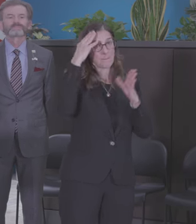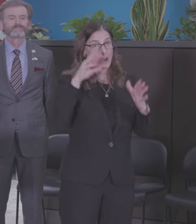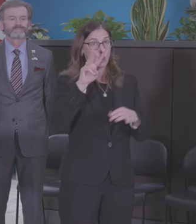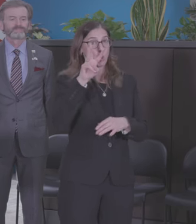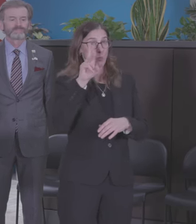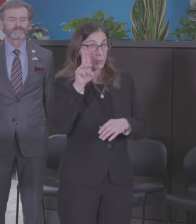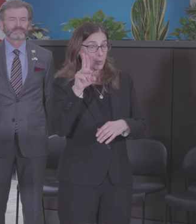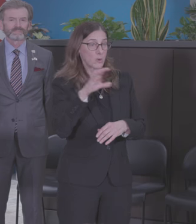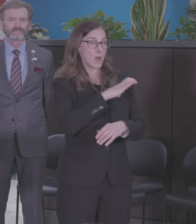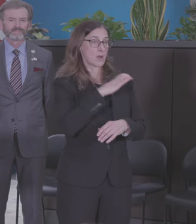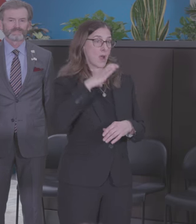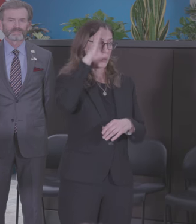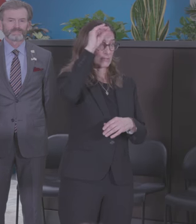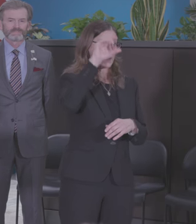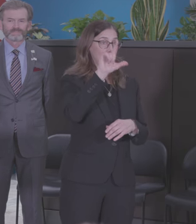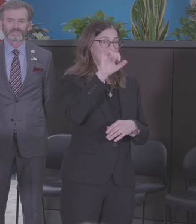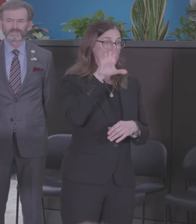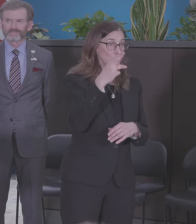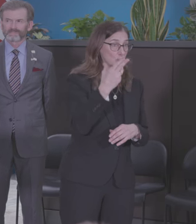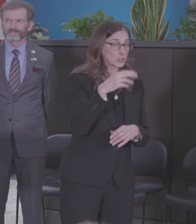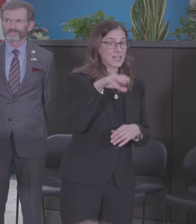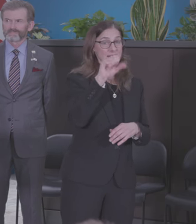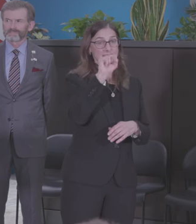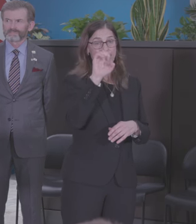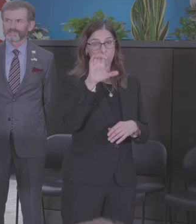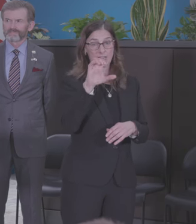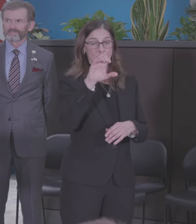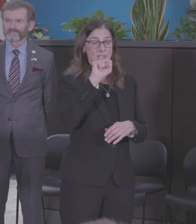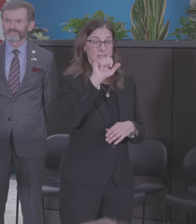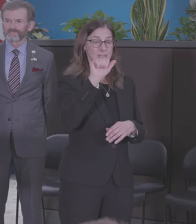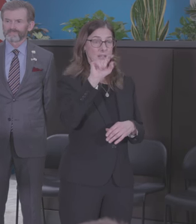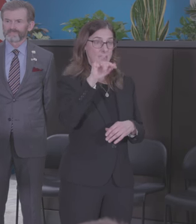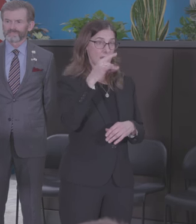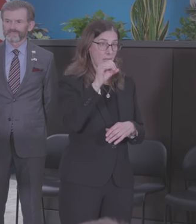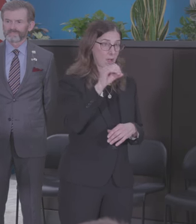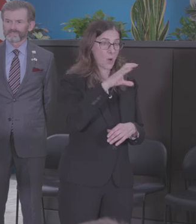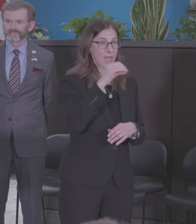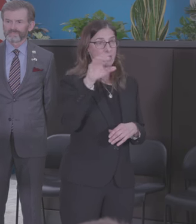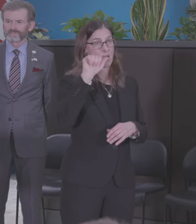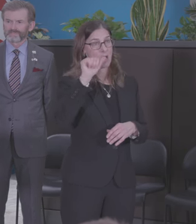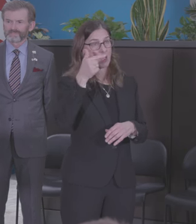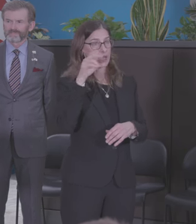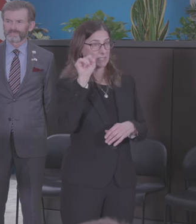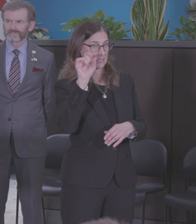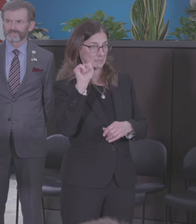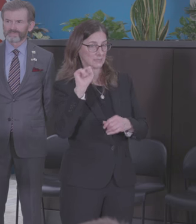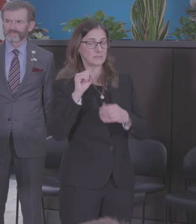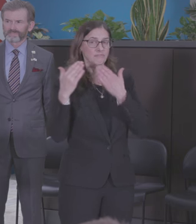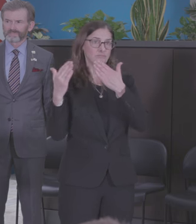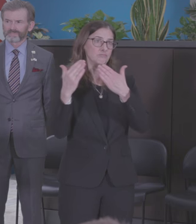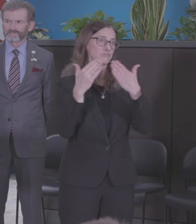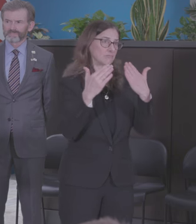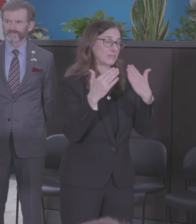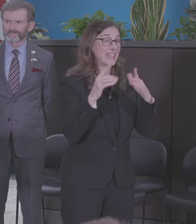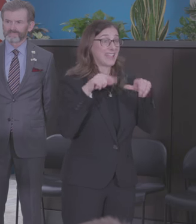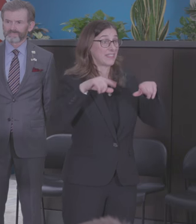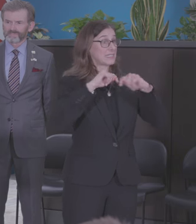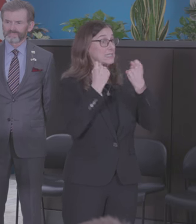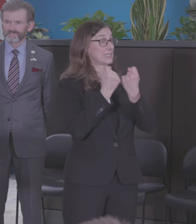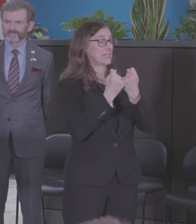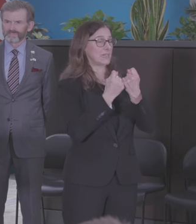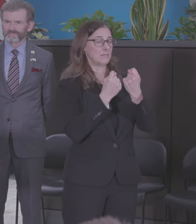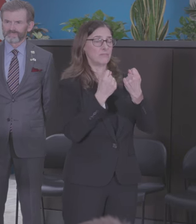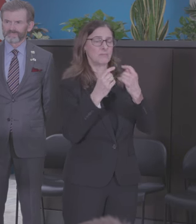Lynch, to Secretary Santiago and Secretary Augustus. The team is strong. We are integrated